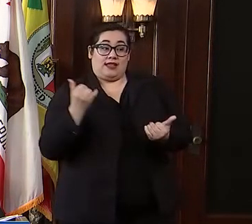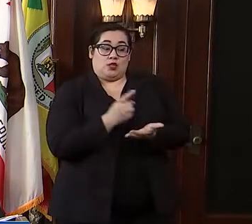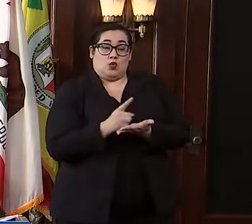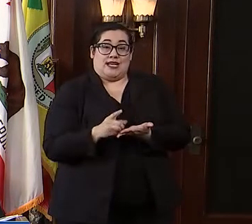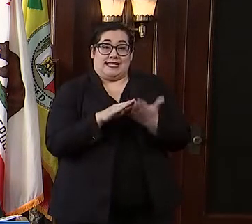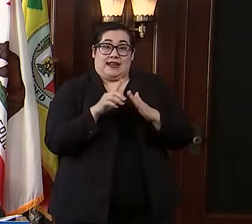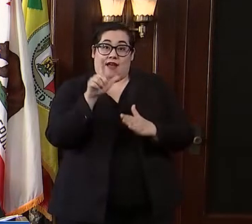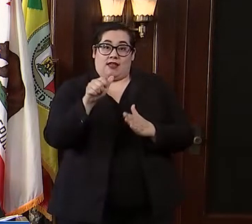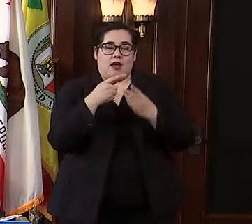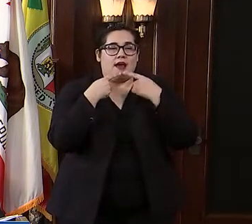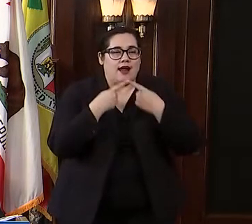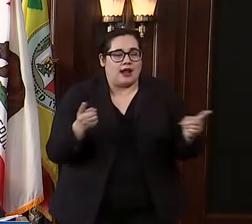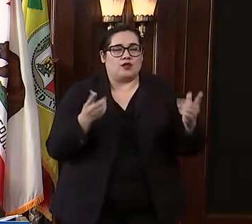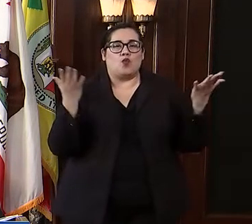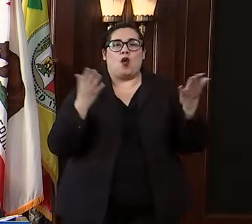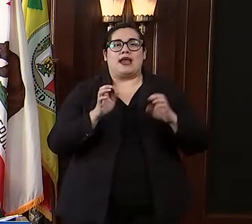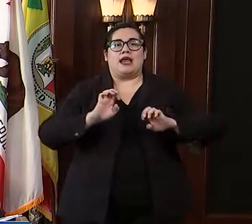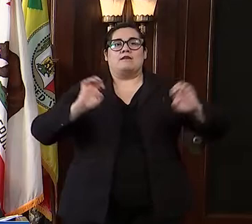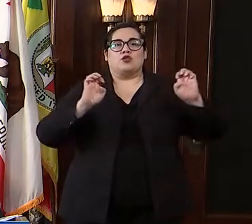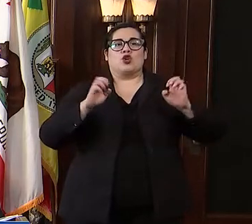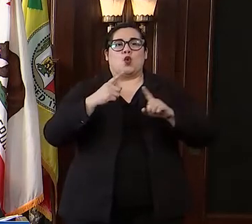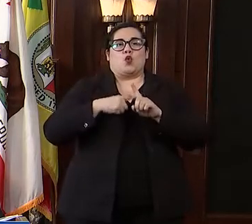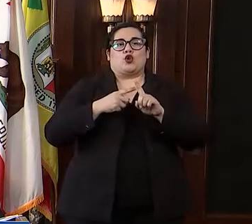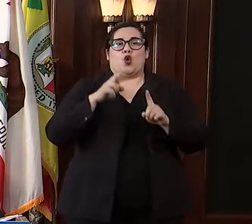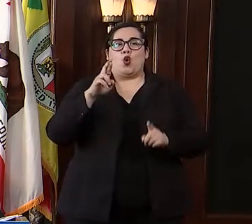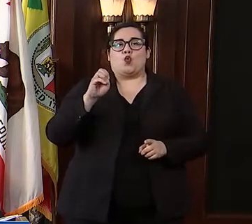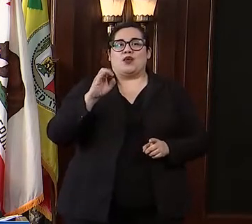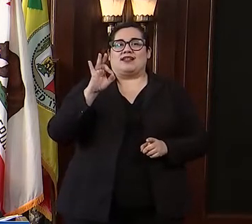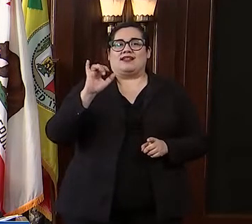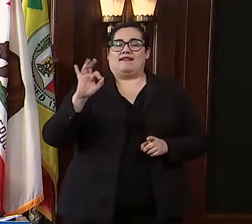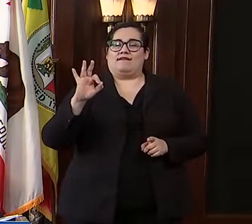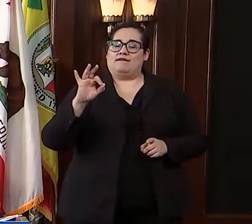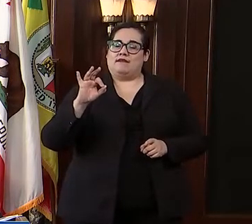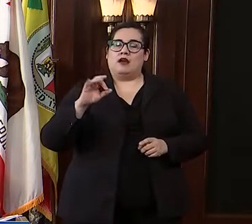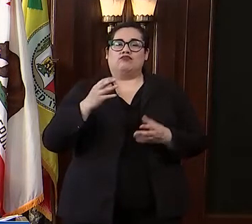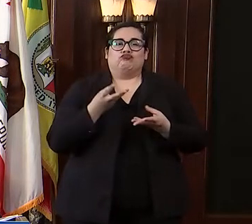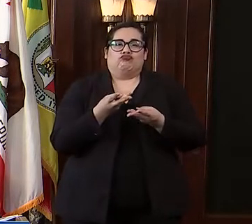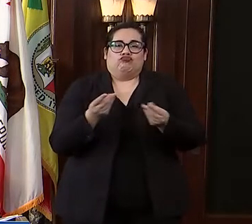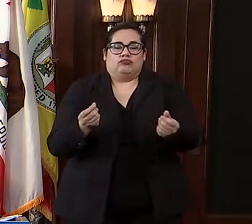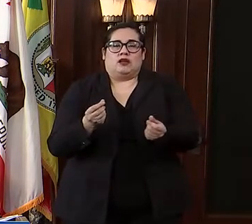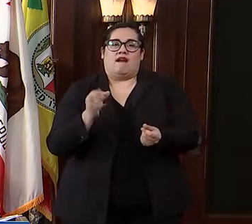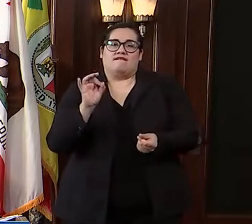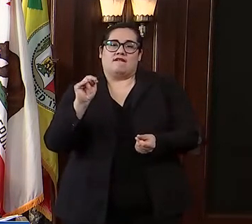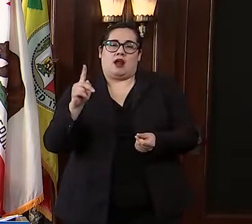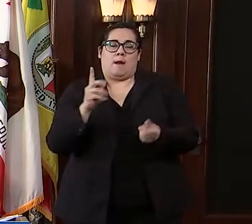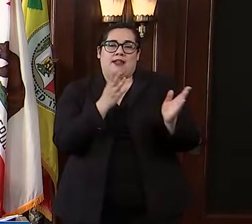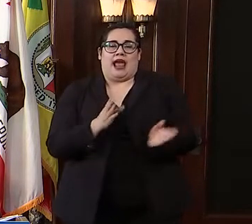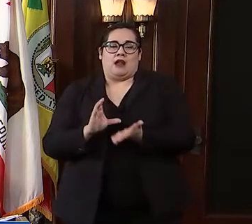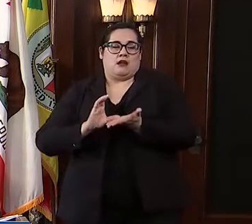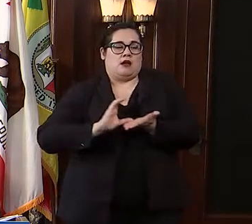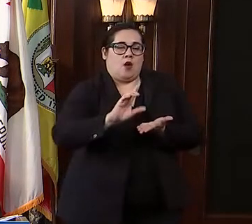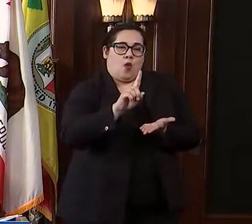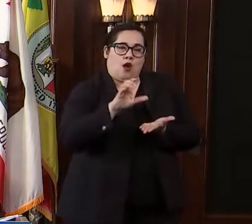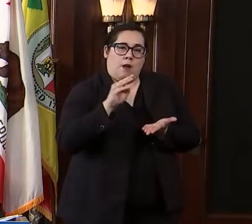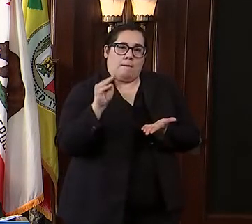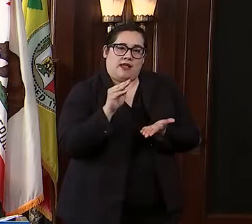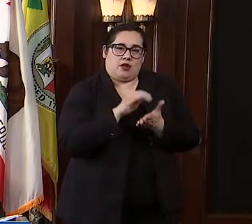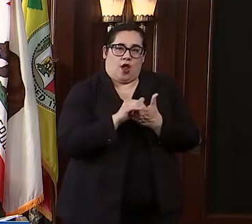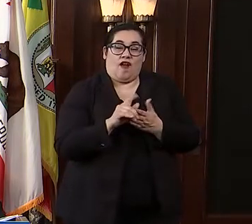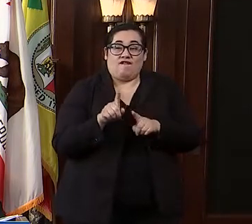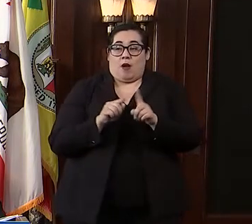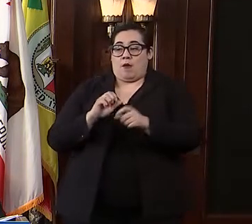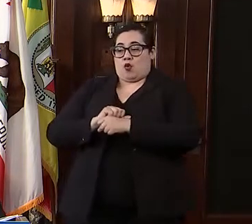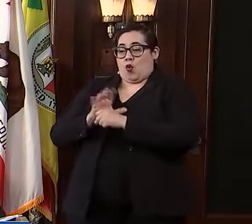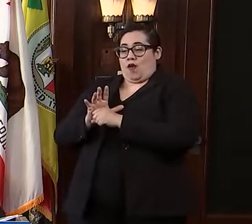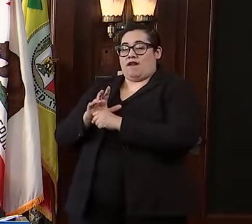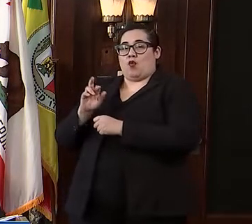the Emergency Renter Relief Fund, a plan to allocate $100 million of our coronavirus relief funds to help our